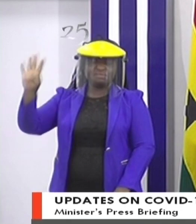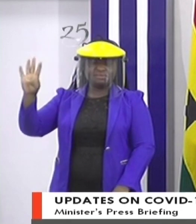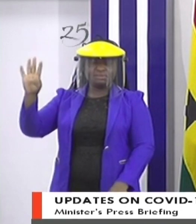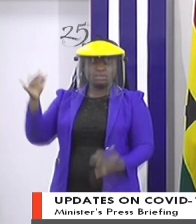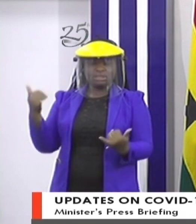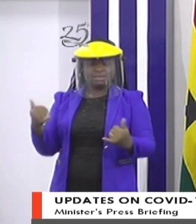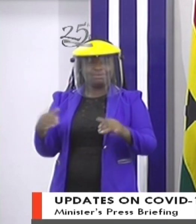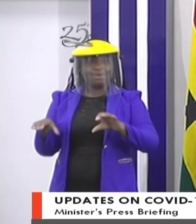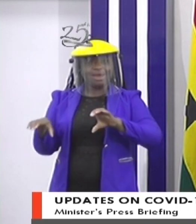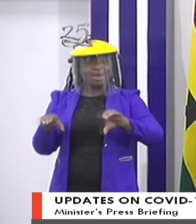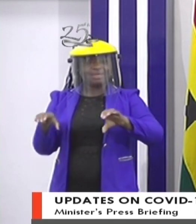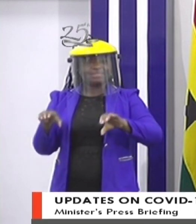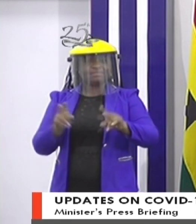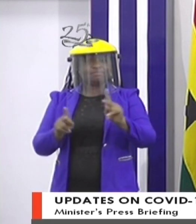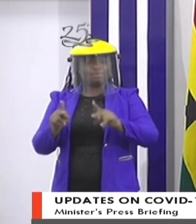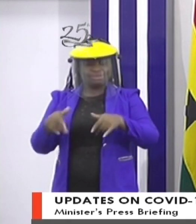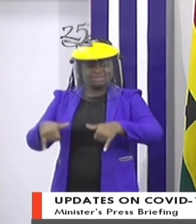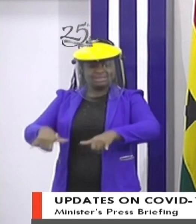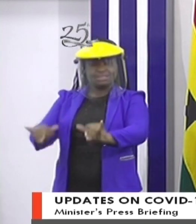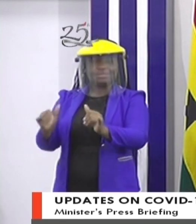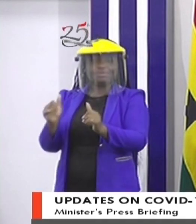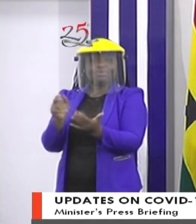at